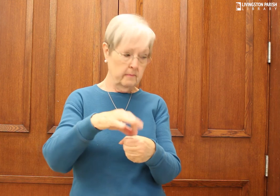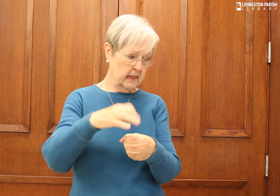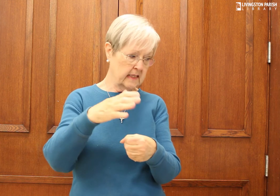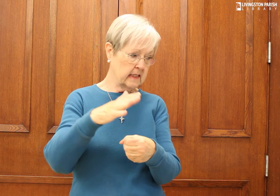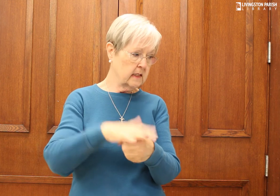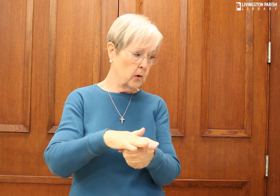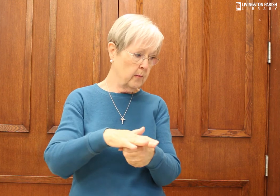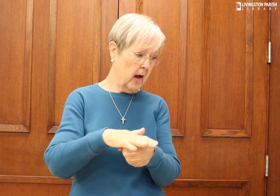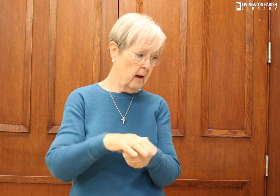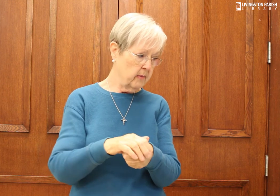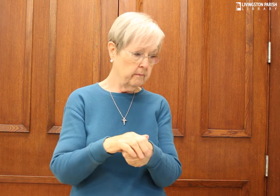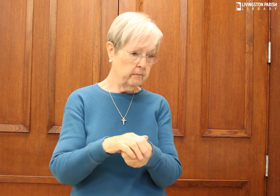That's a soda pop.